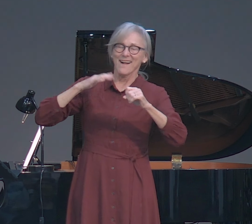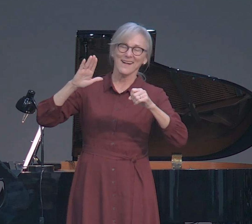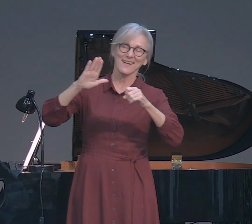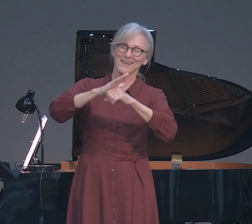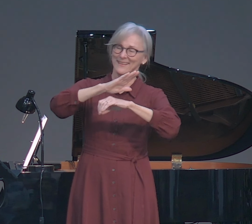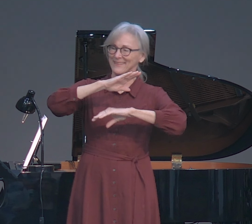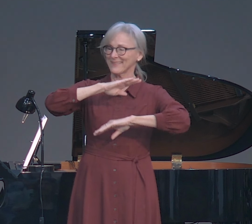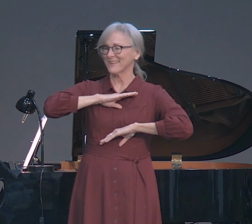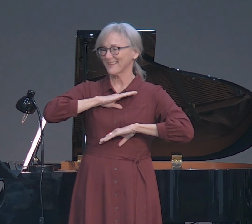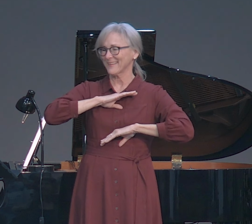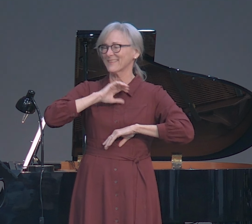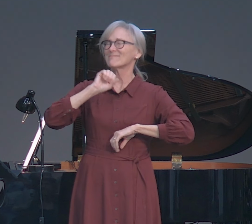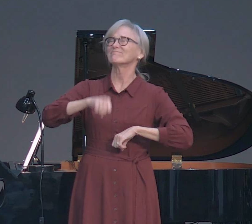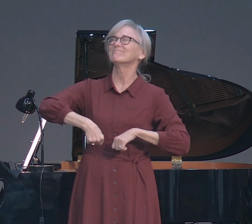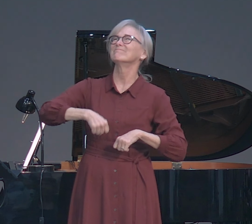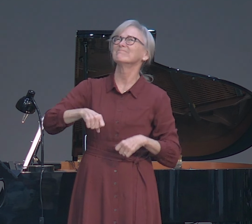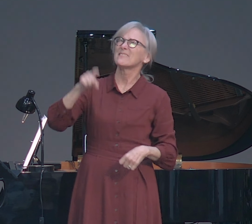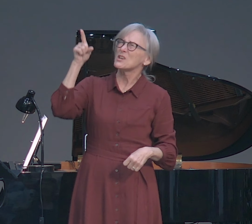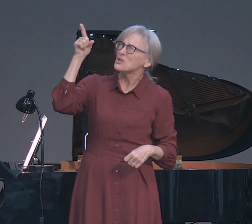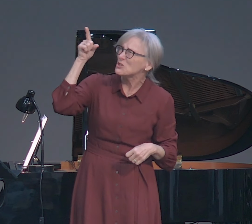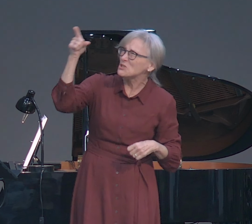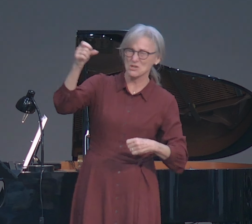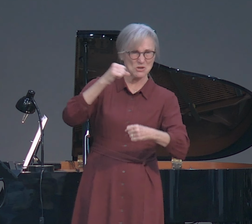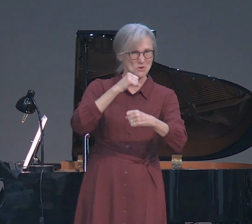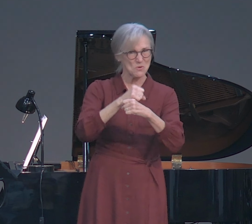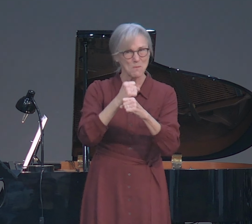thee. Yea,